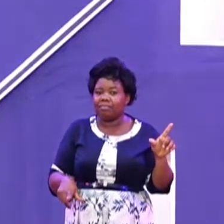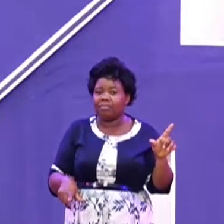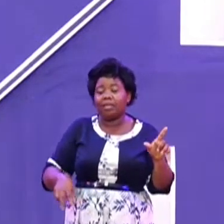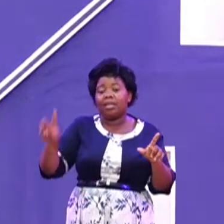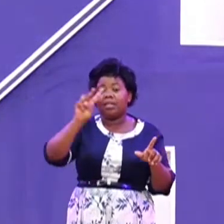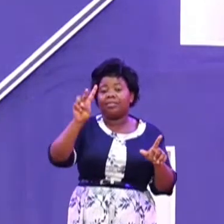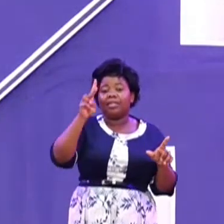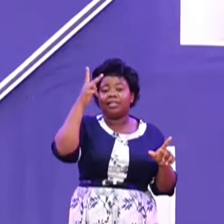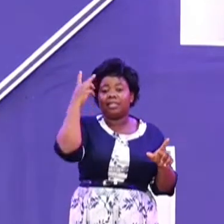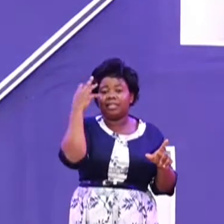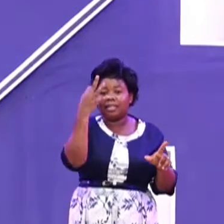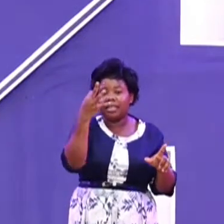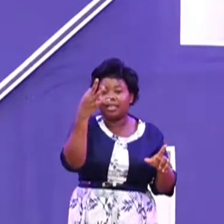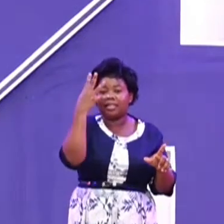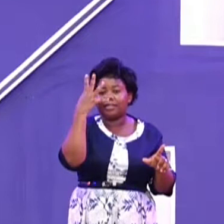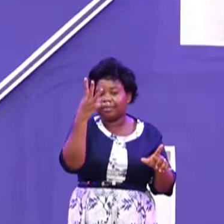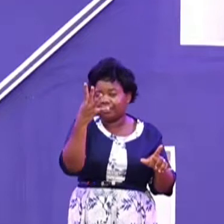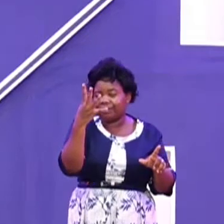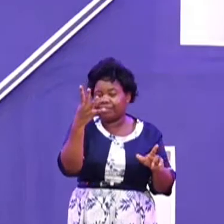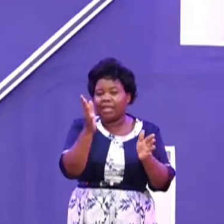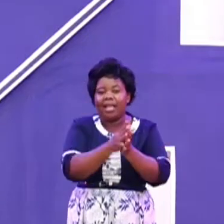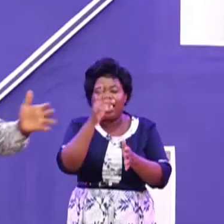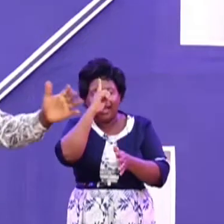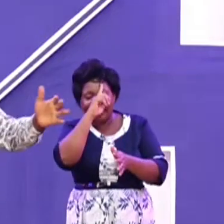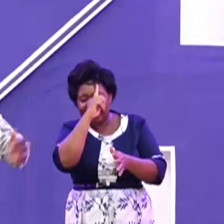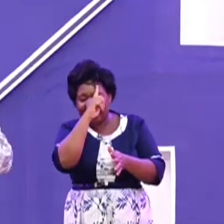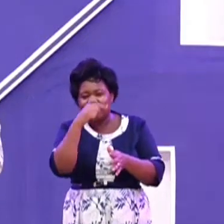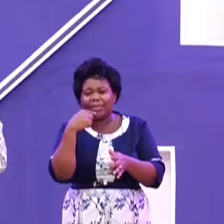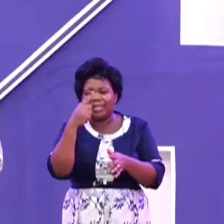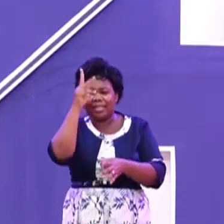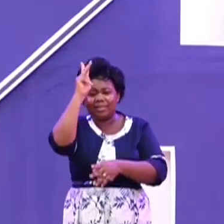Verse 34. Then the king will say to those on his right,